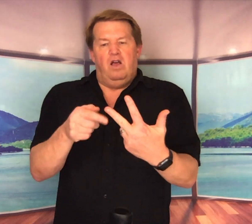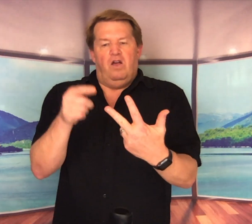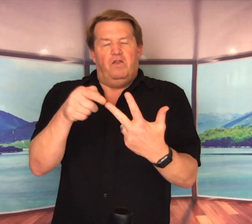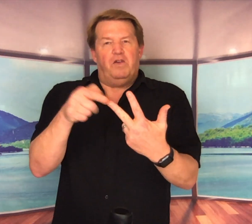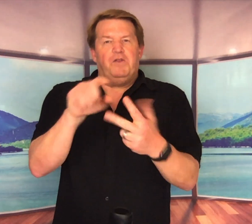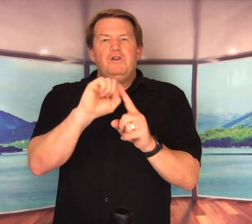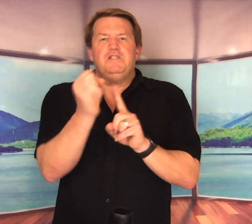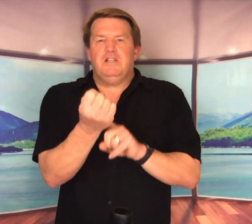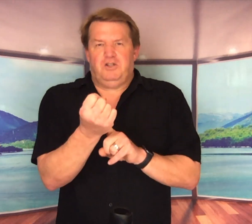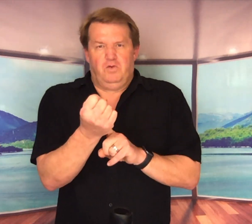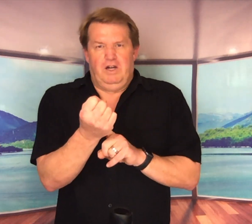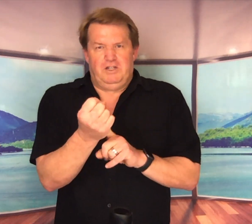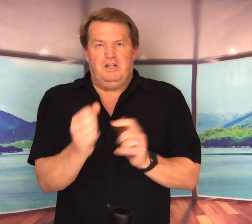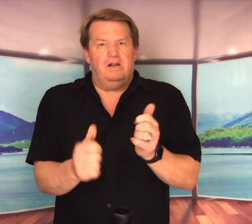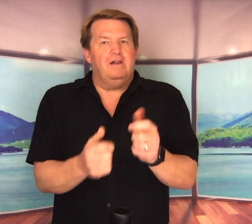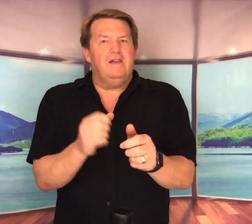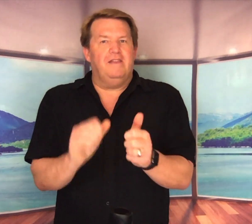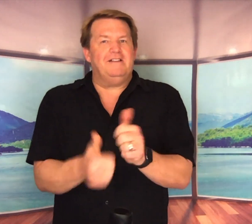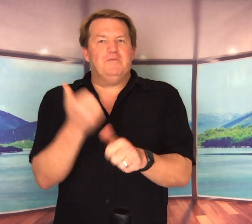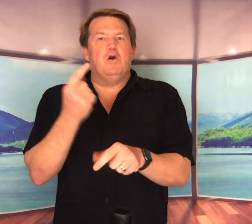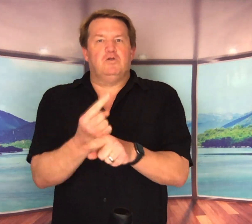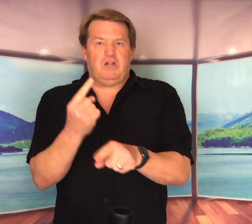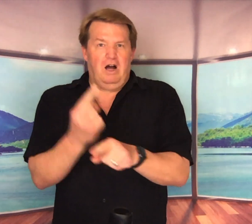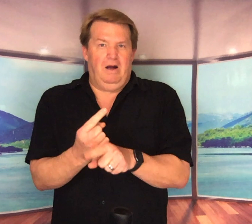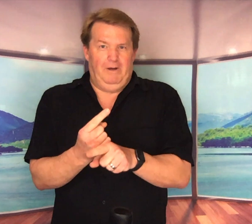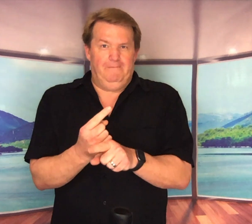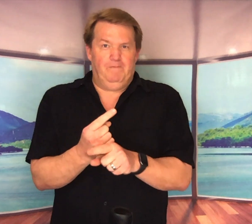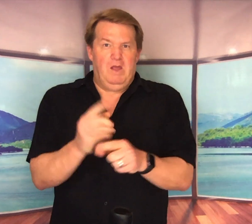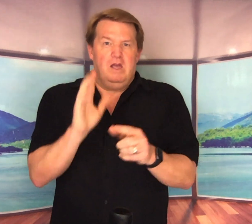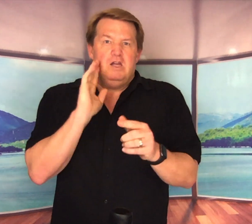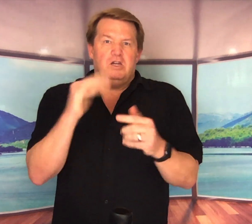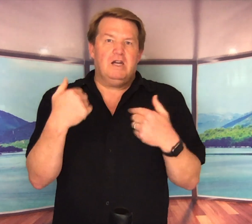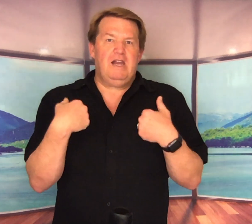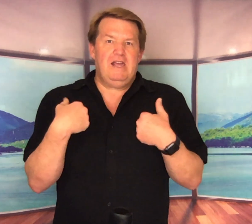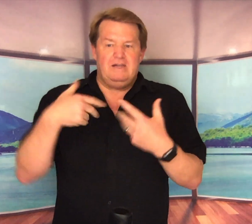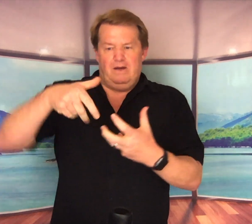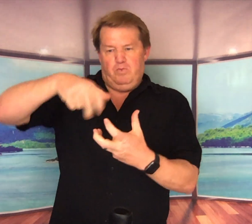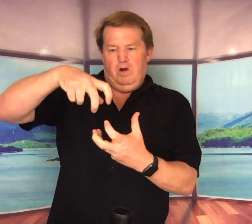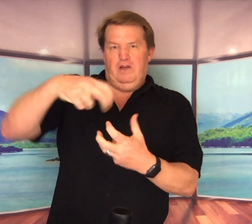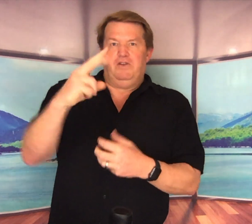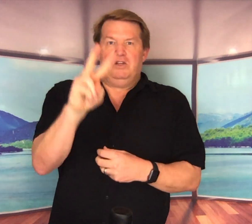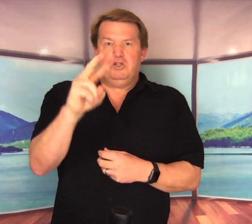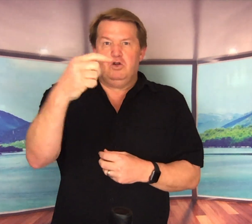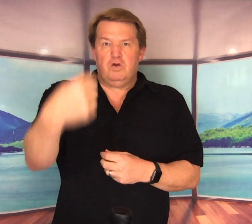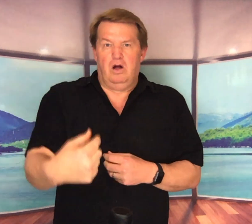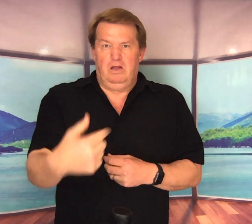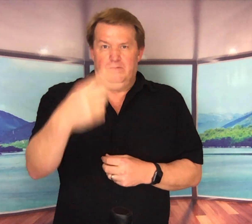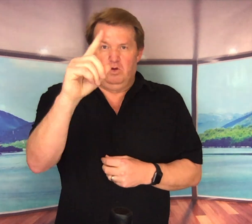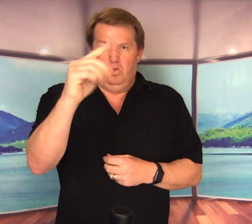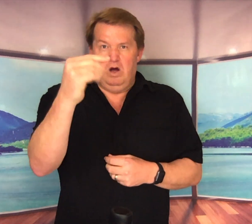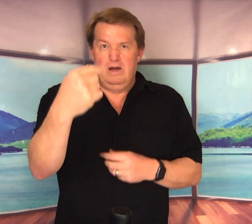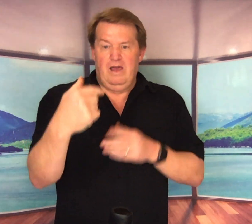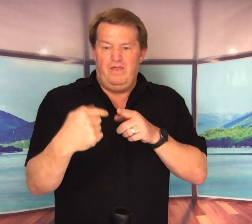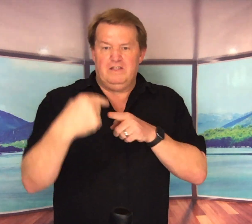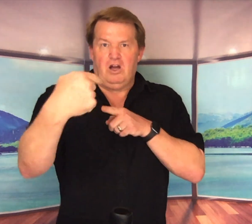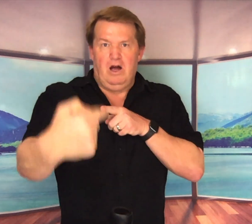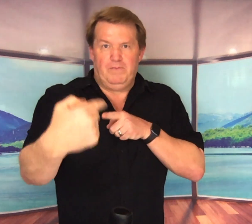The third situation, that's most common. You're going to end up with 2 columns, one that's opposite